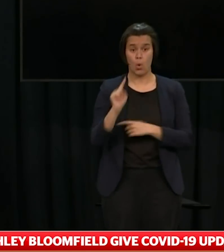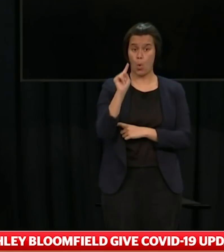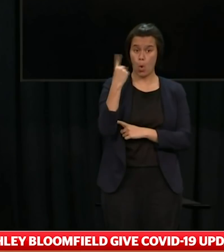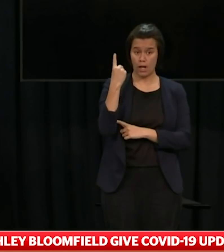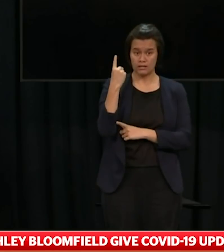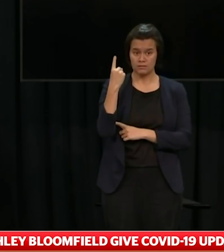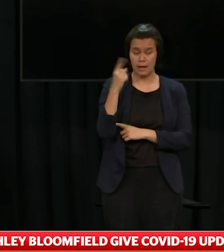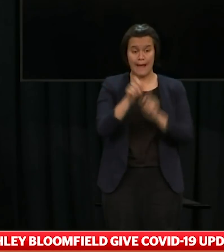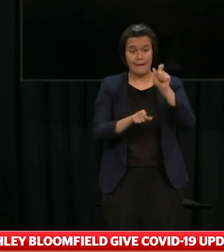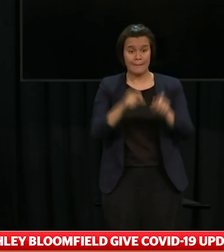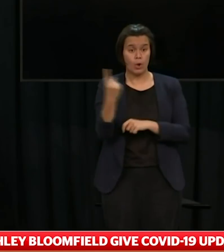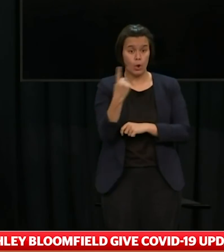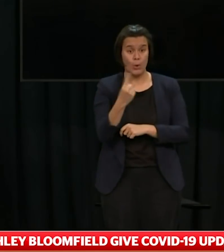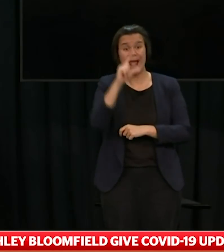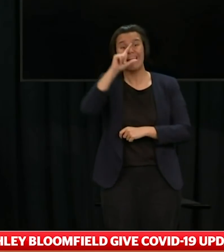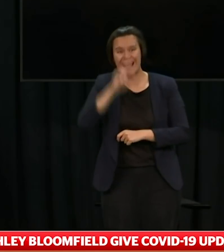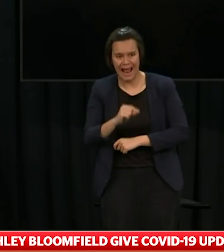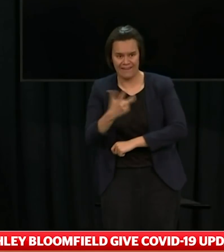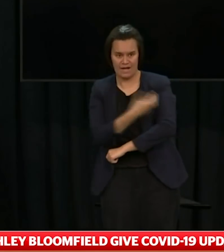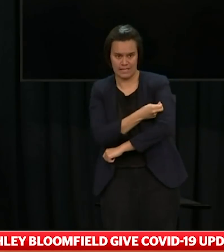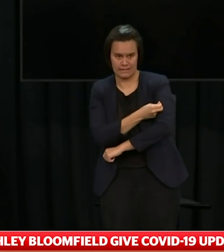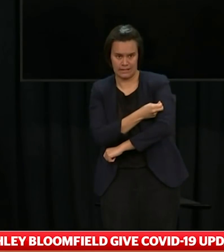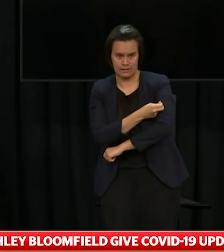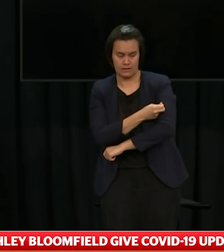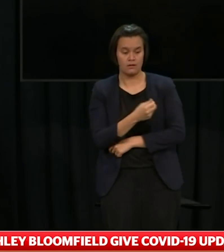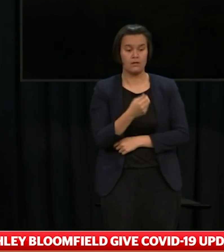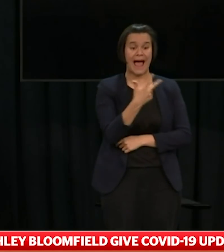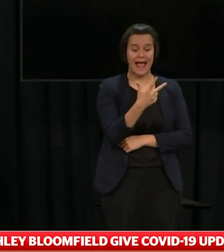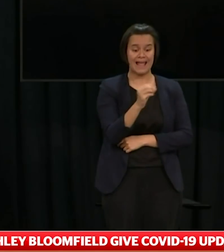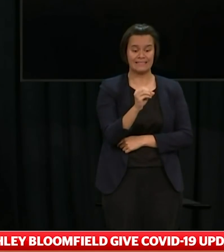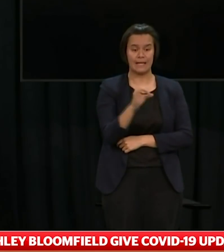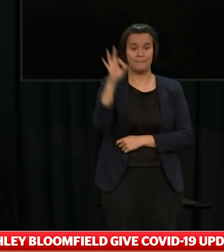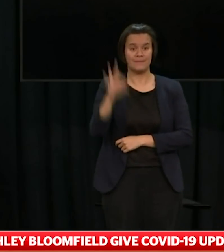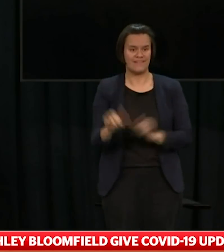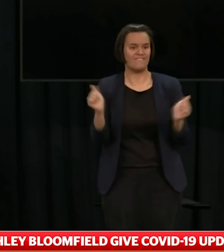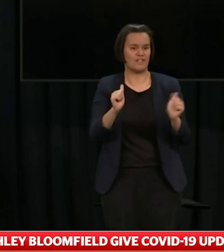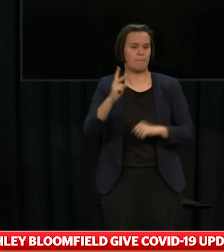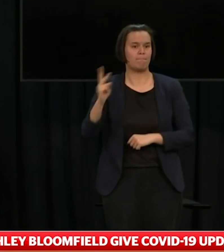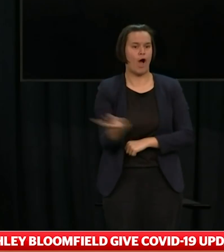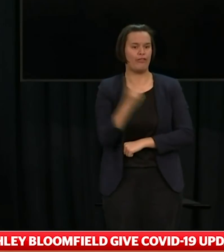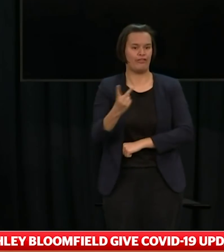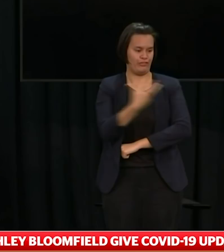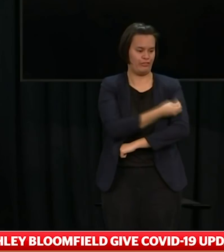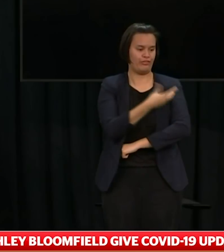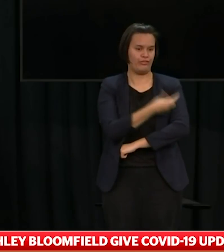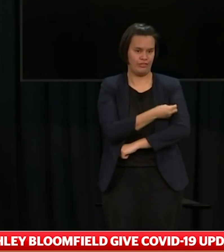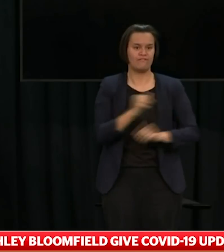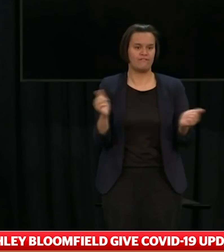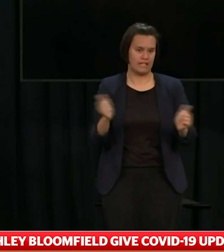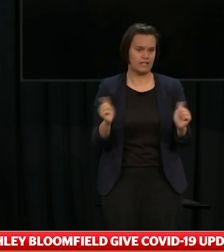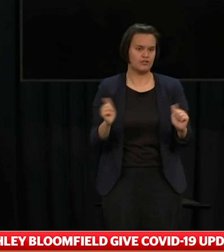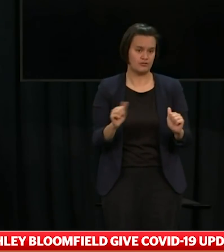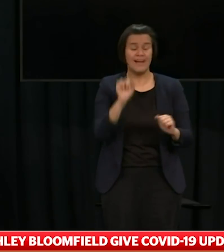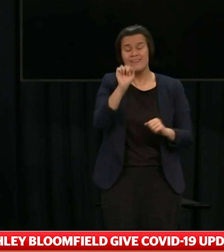the eligible population has now had 2 doses of the vaccine, and that's incredible. Case numbers, while